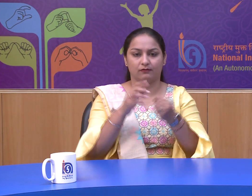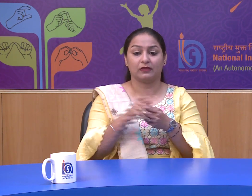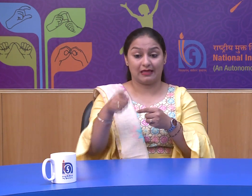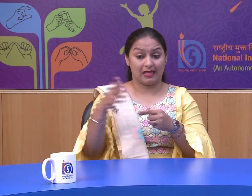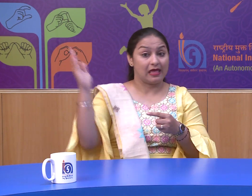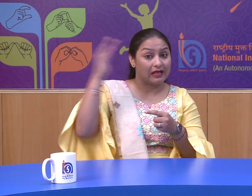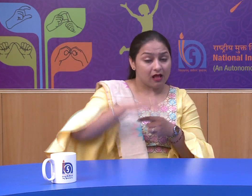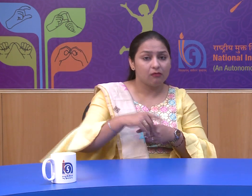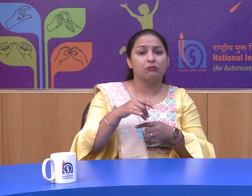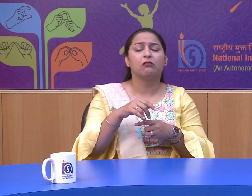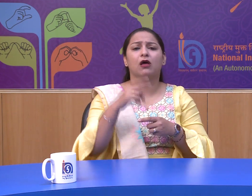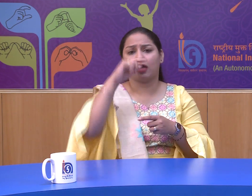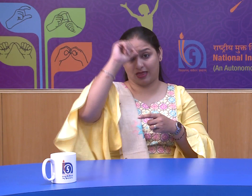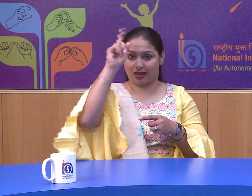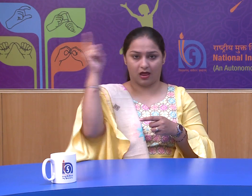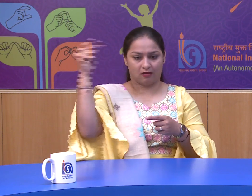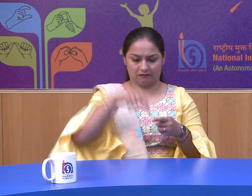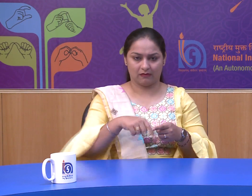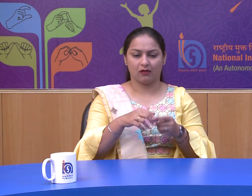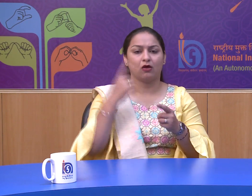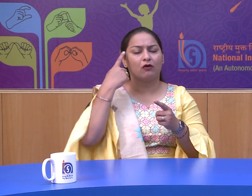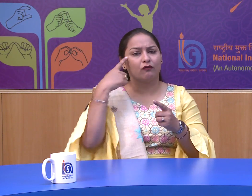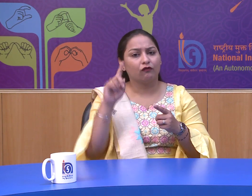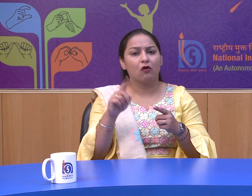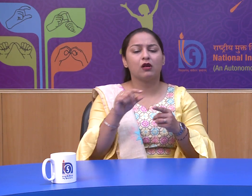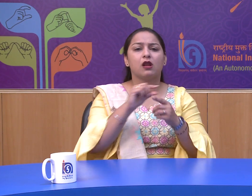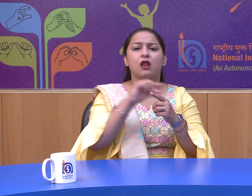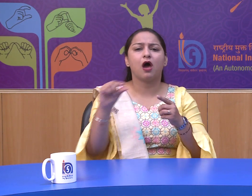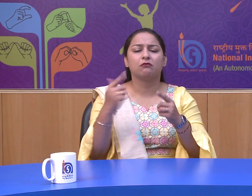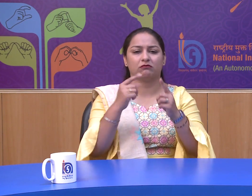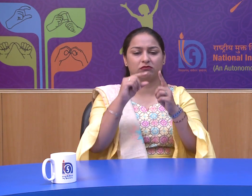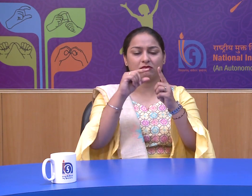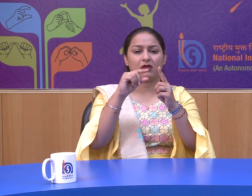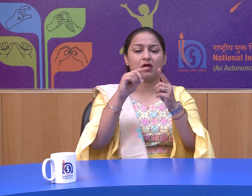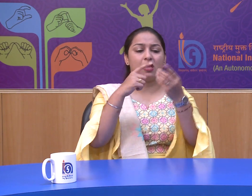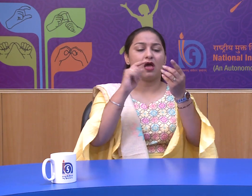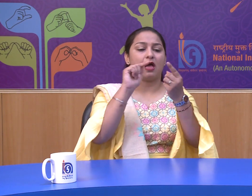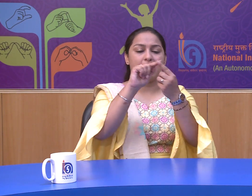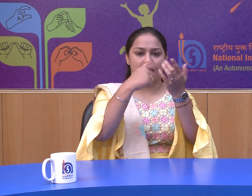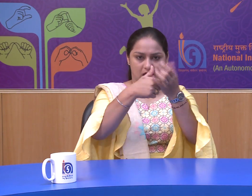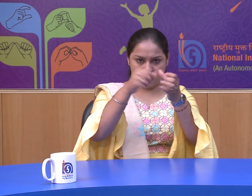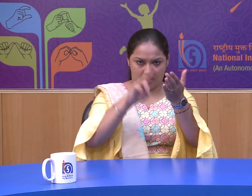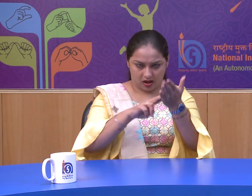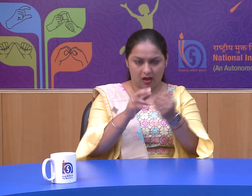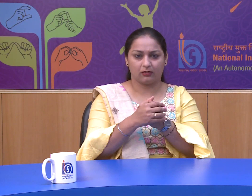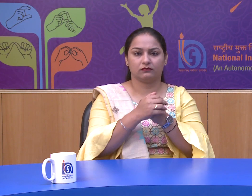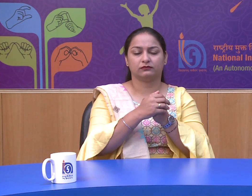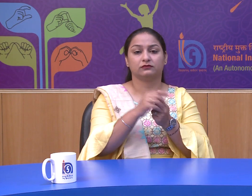an invaders, as Persian from Iran and the Greek